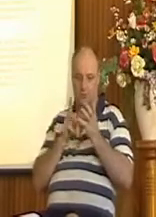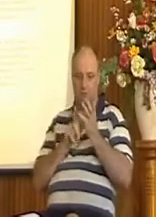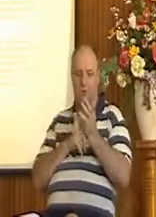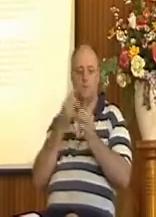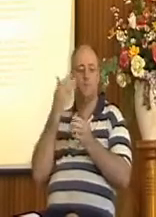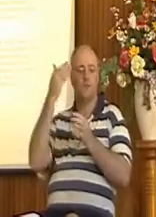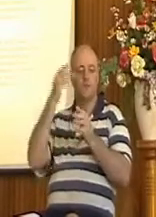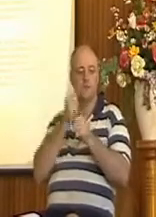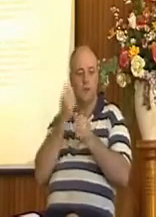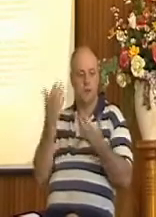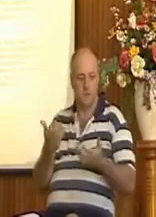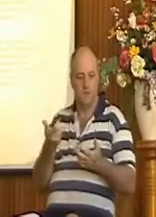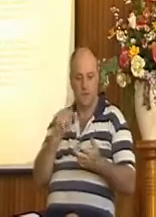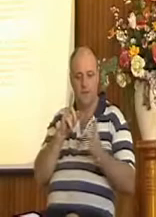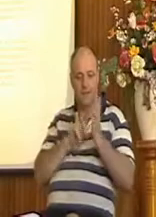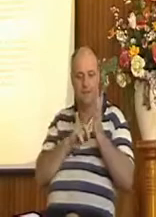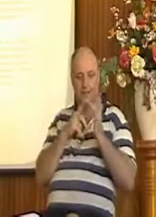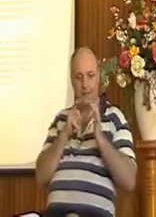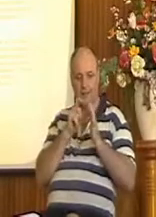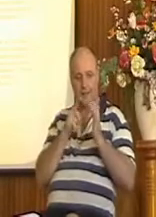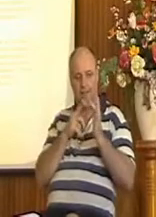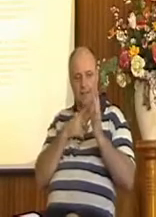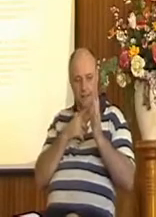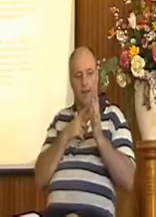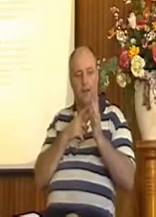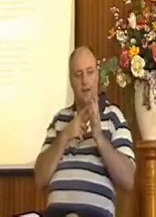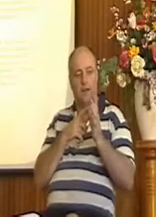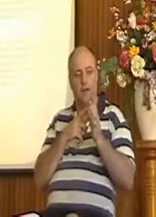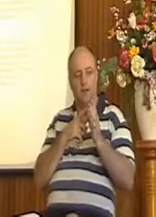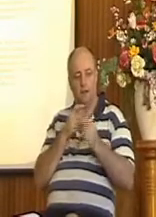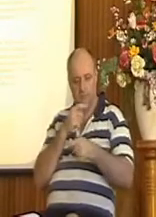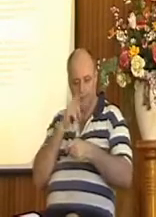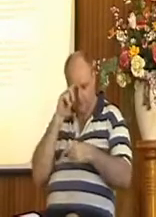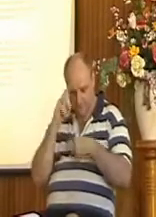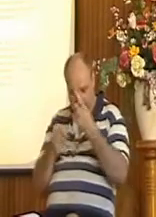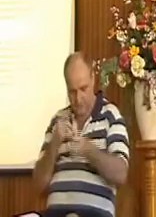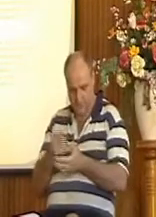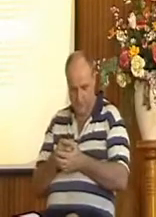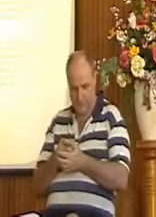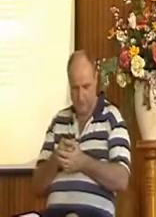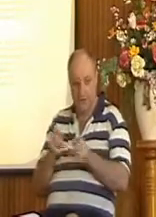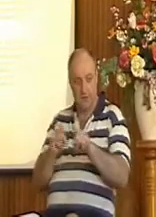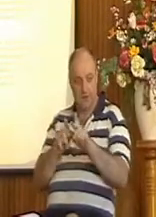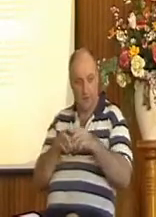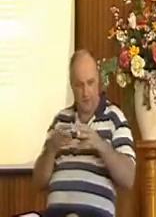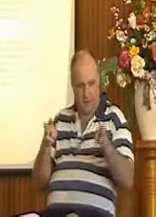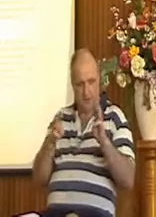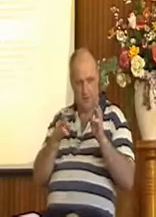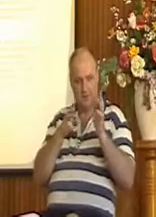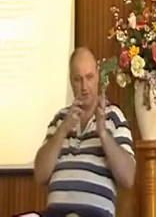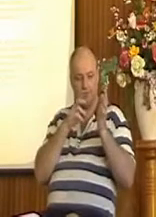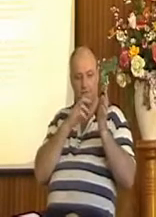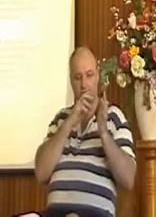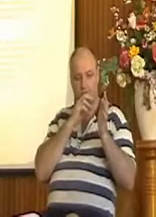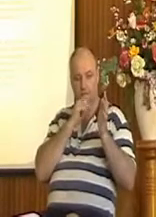hospitality when he went out and preached. And the jailer had fellowship in the gospel. He got them